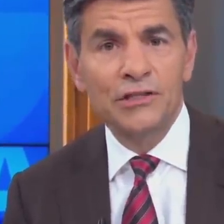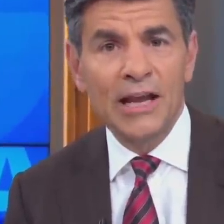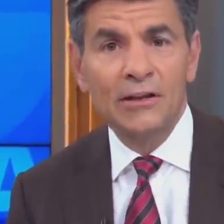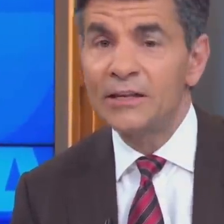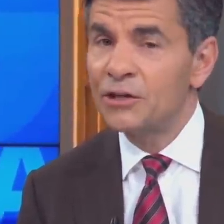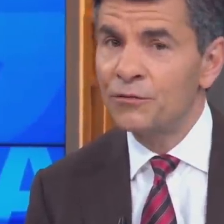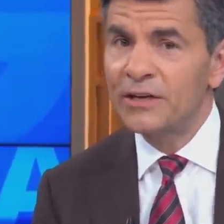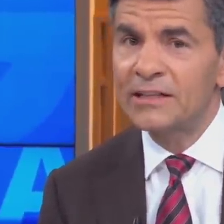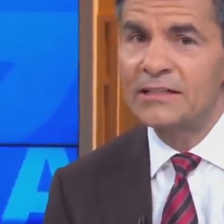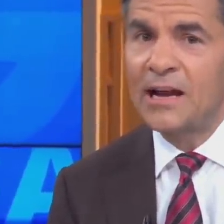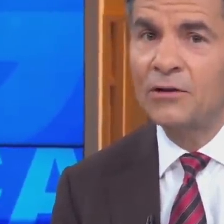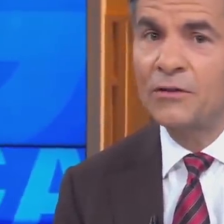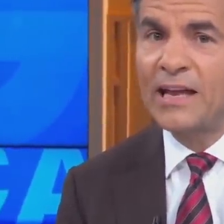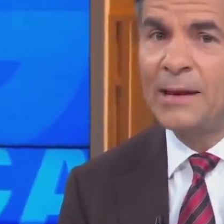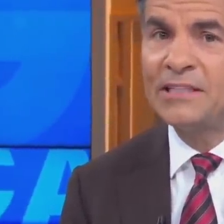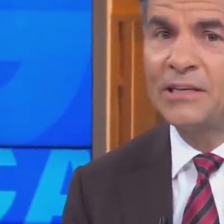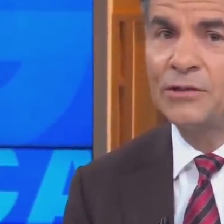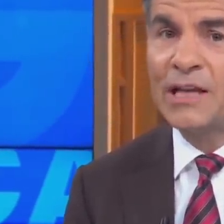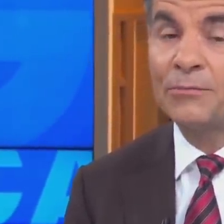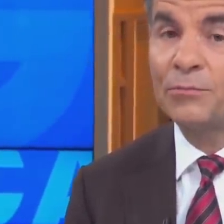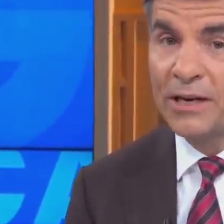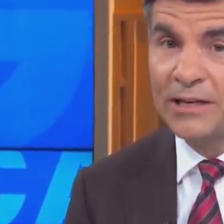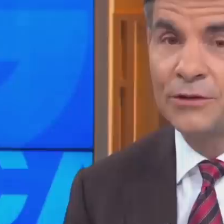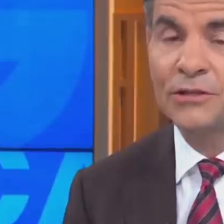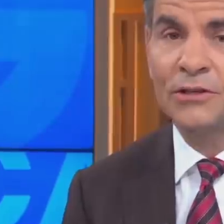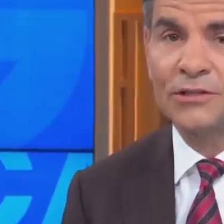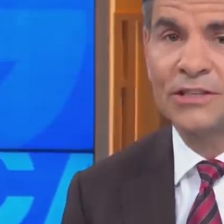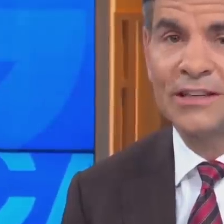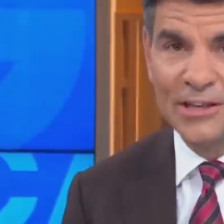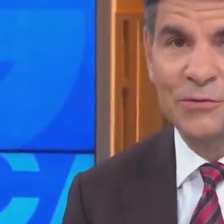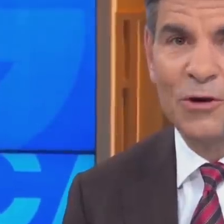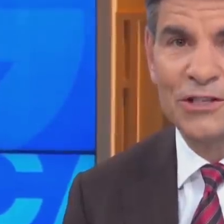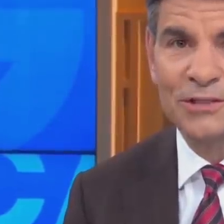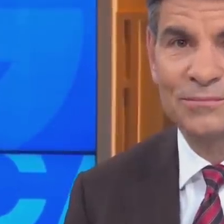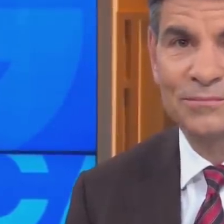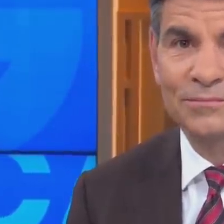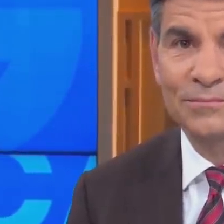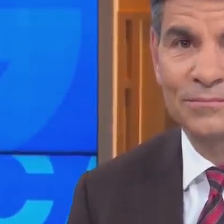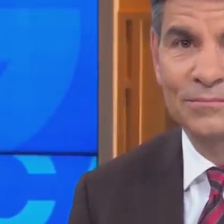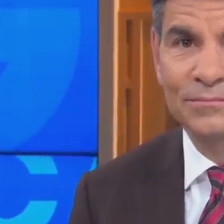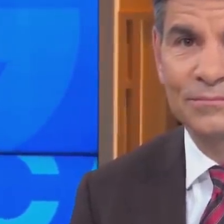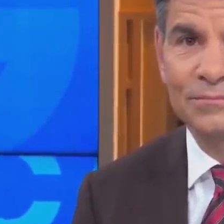subscribe to our channel. And don't forget to download the ABC News app for breaking news alerts. Thanks for watching.